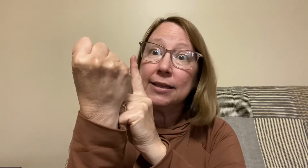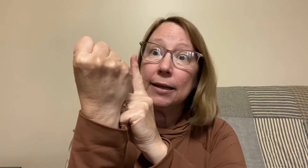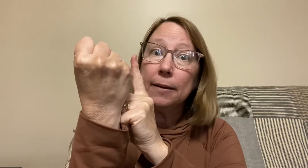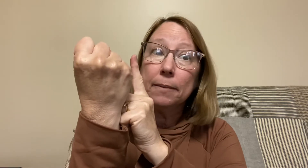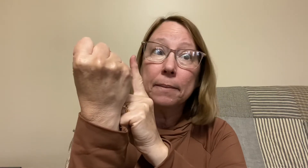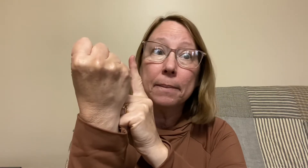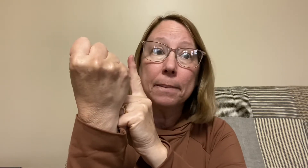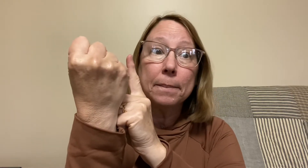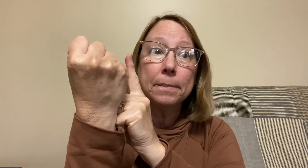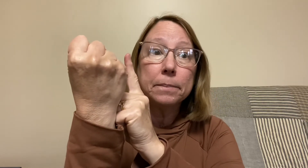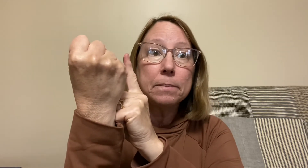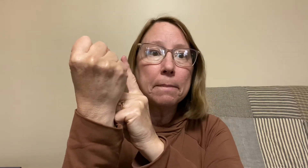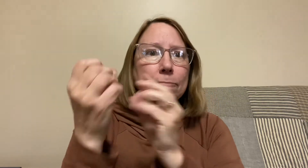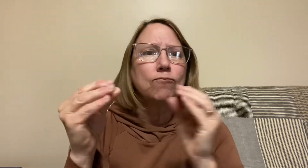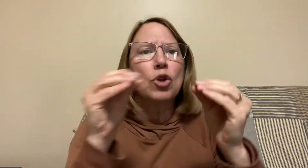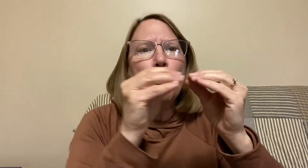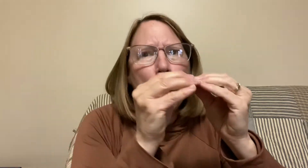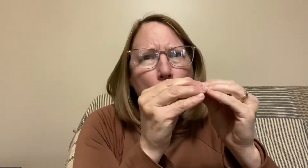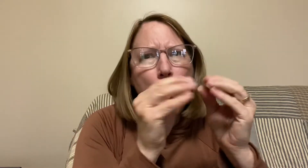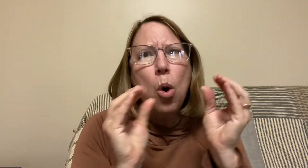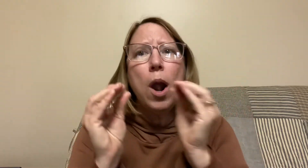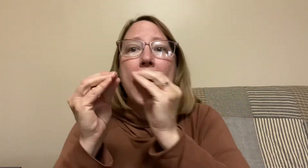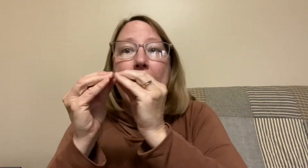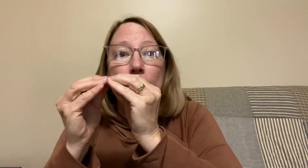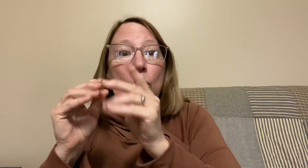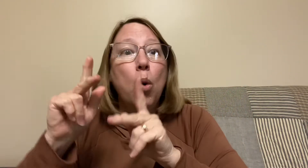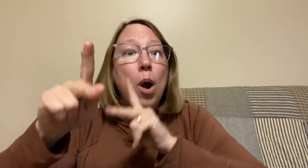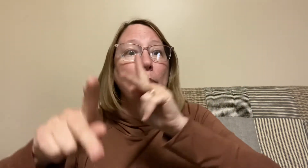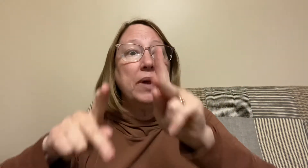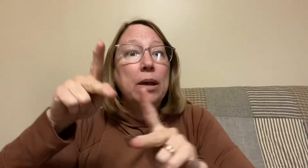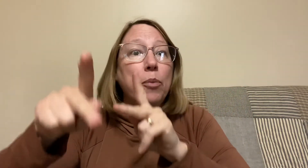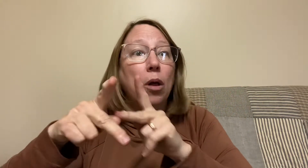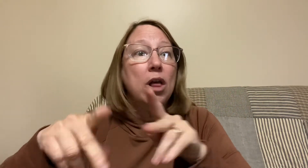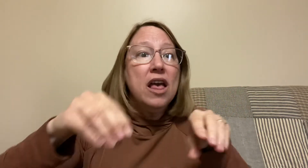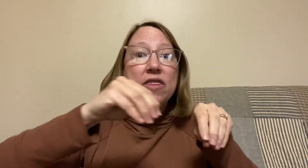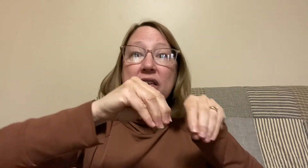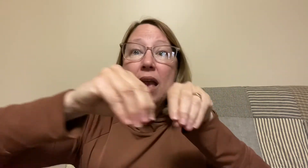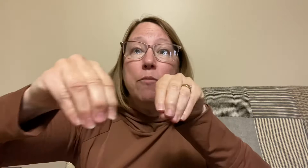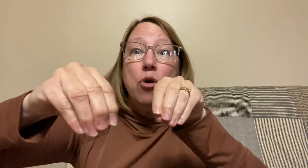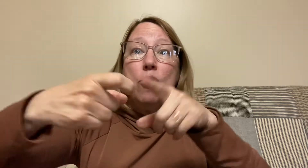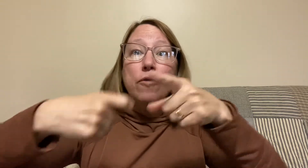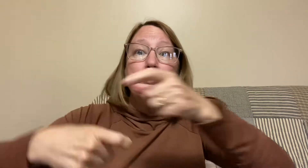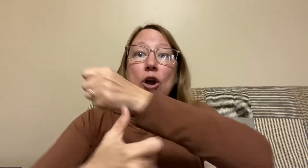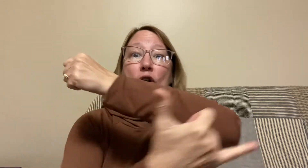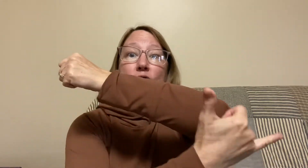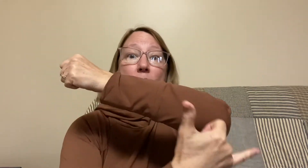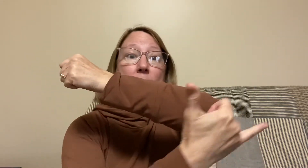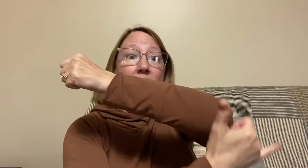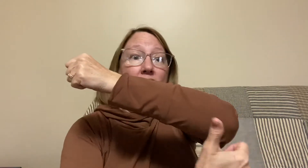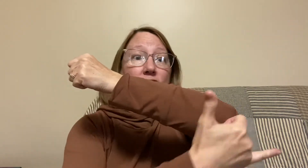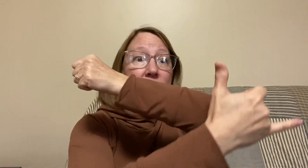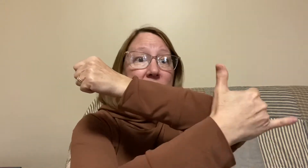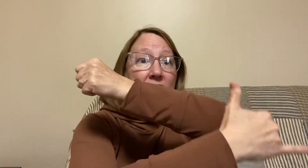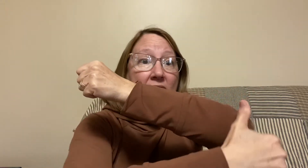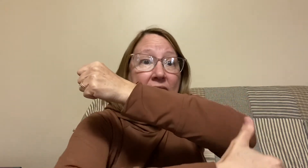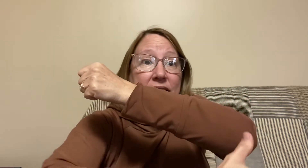Another significant occurrence during the Middle Ages was the